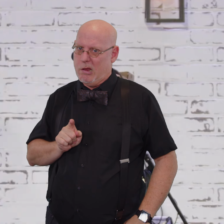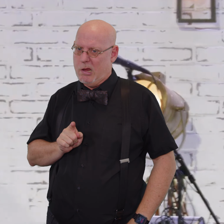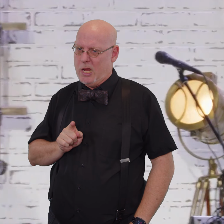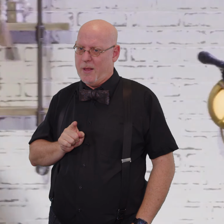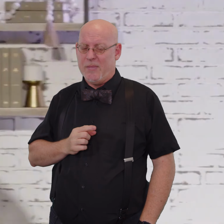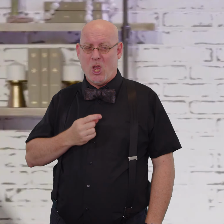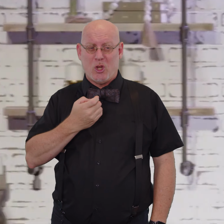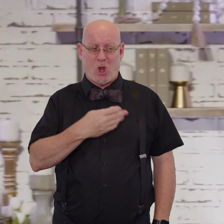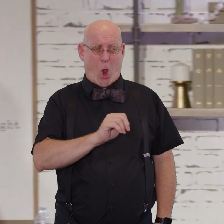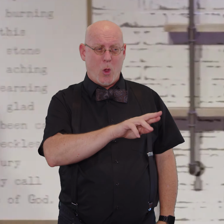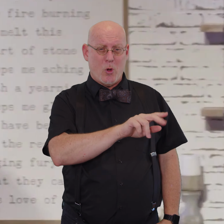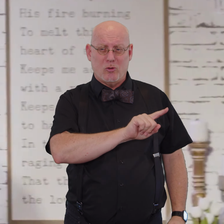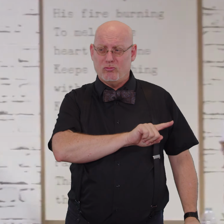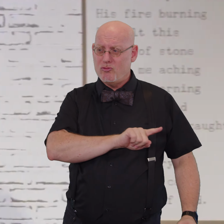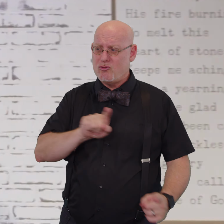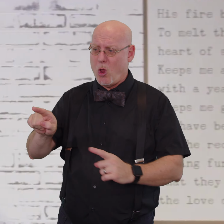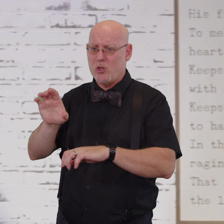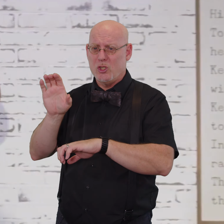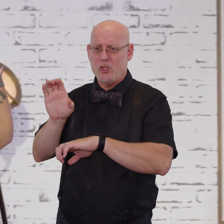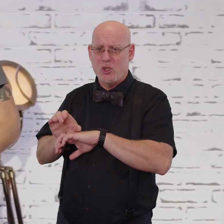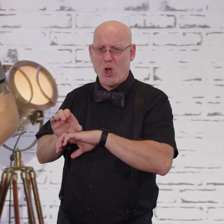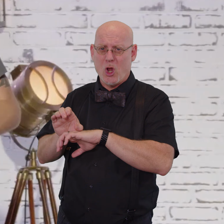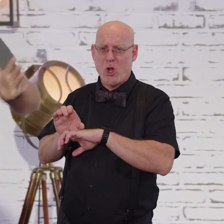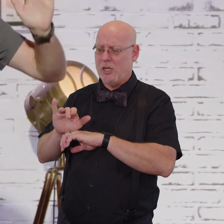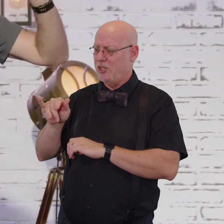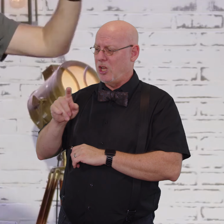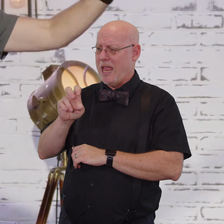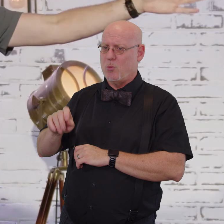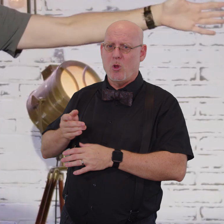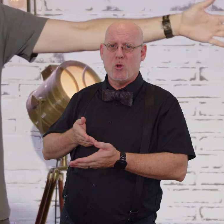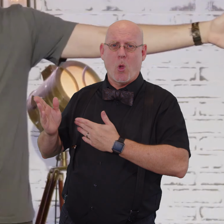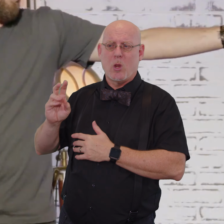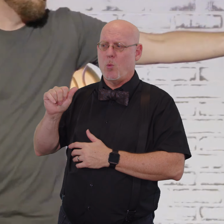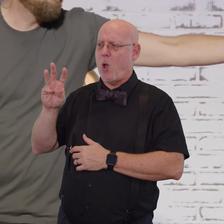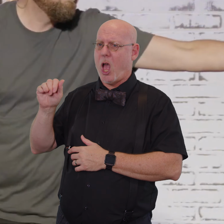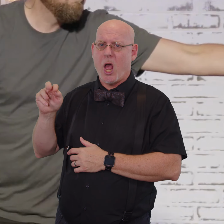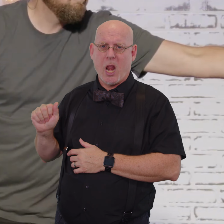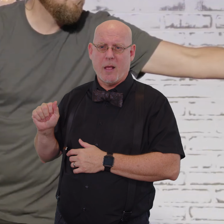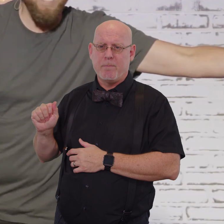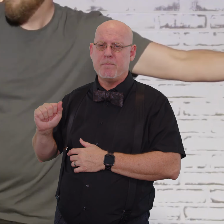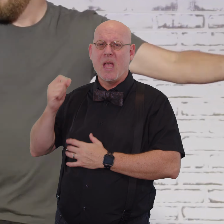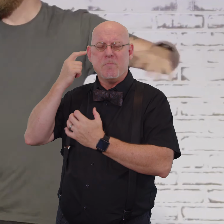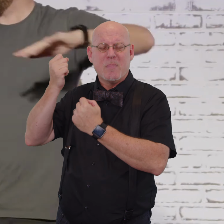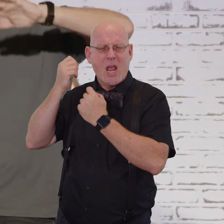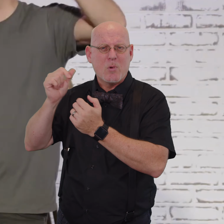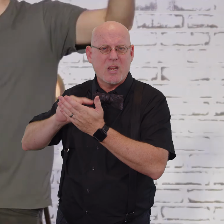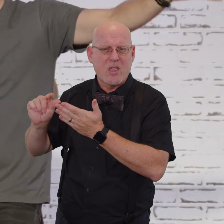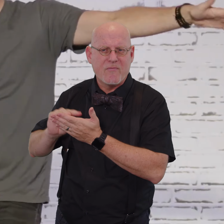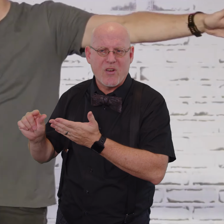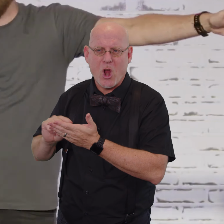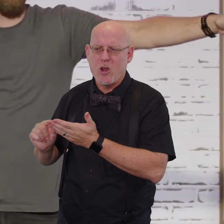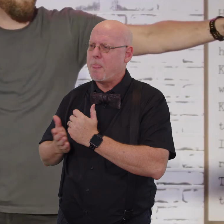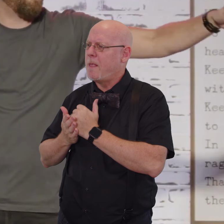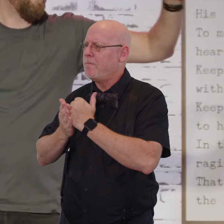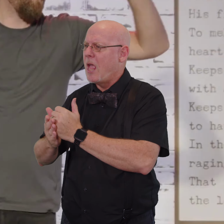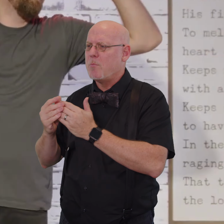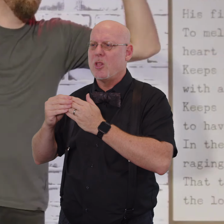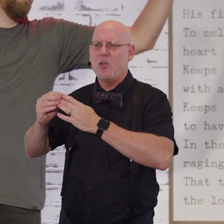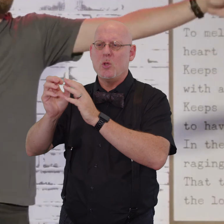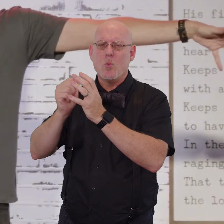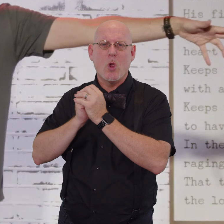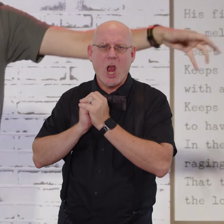Gomer is going to church taking Jezreel to Awana okay memorizing the verses